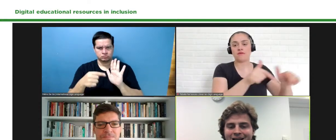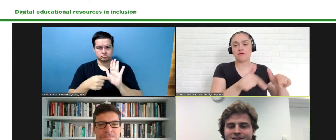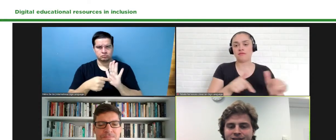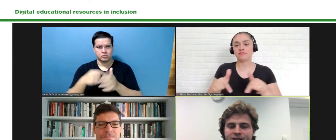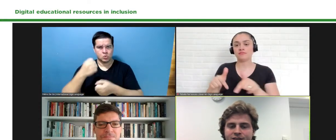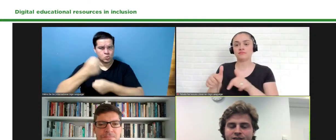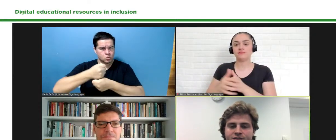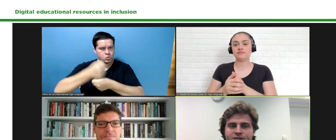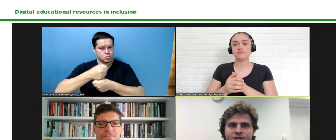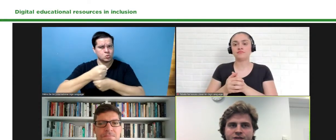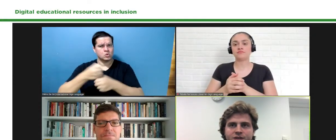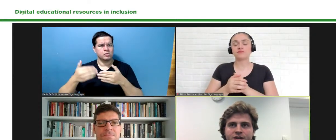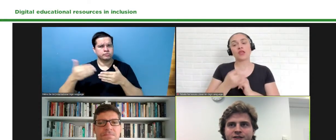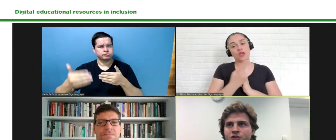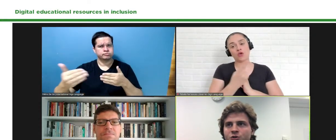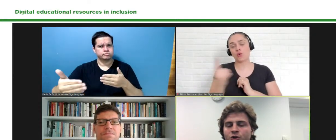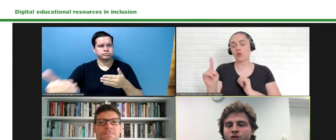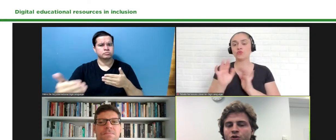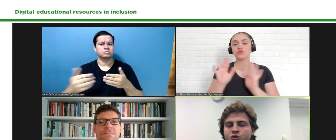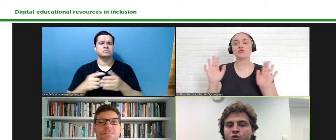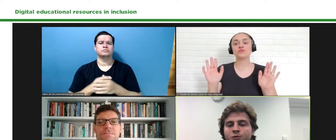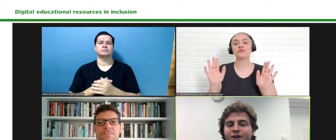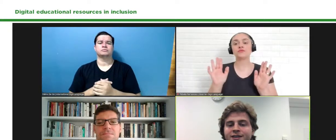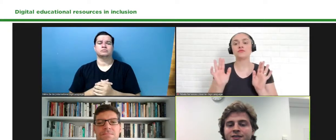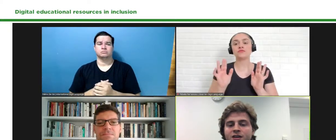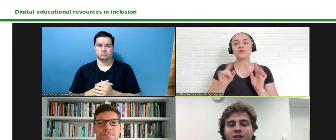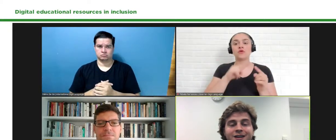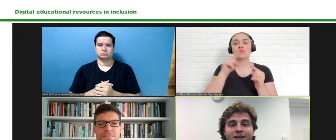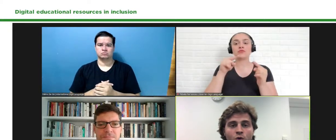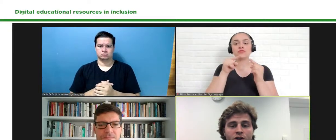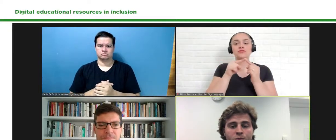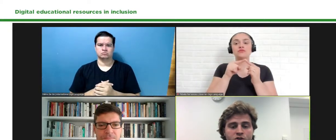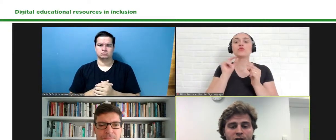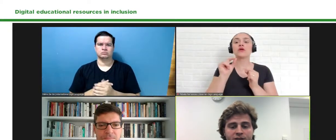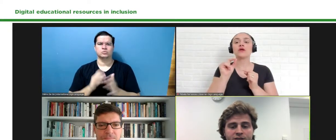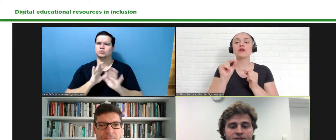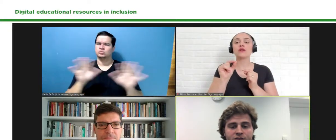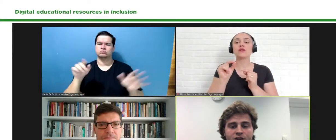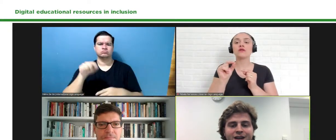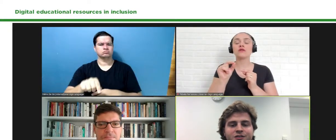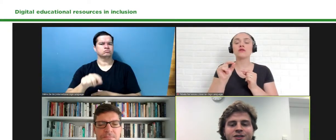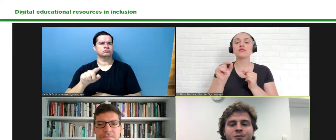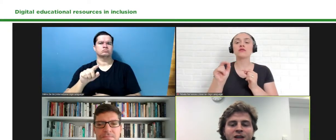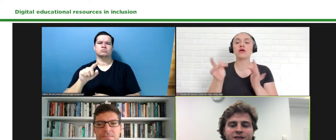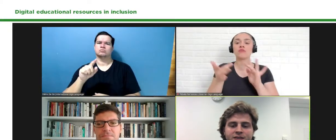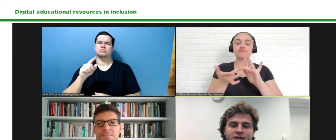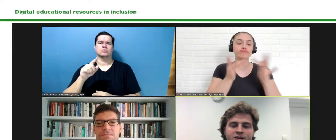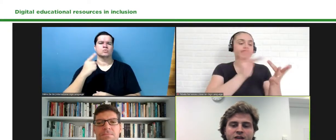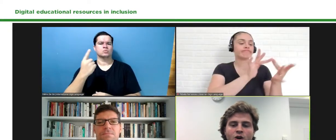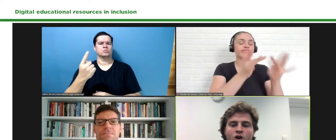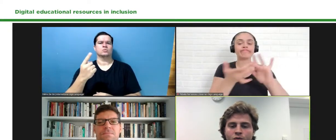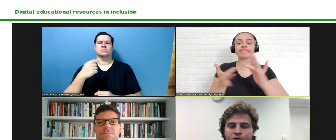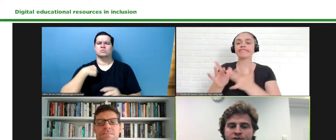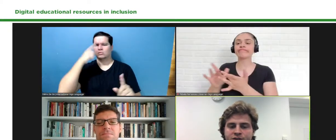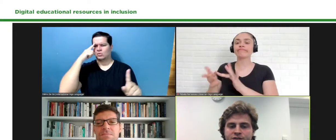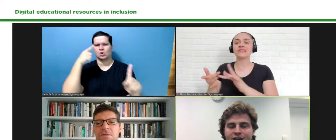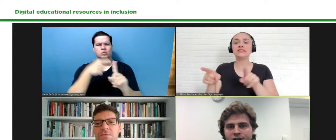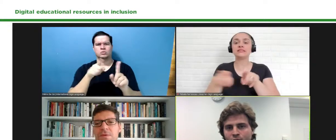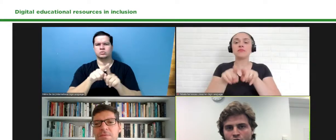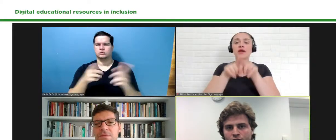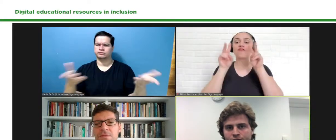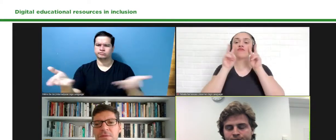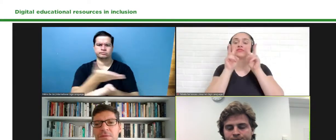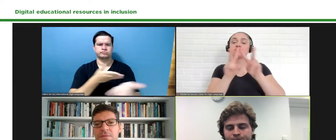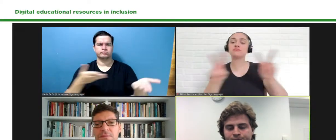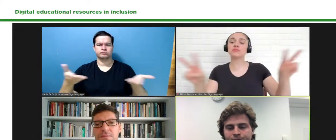And lastly, is an essential point is also to provide networking possibilities and visibility in our conferences